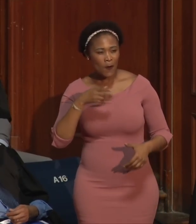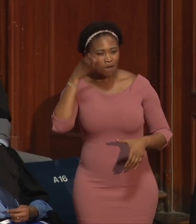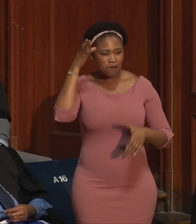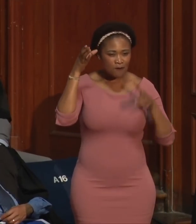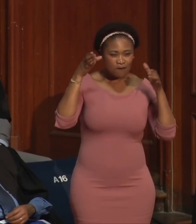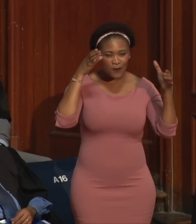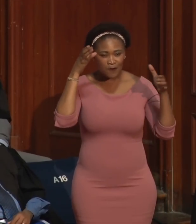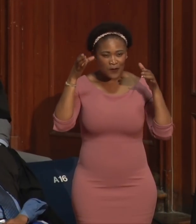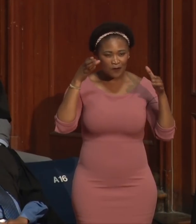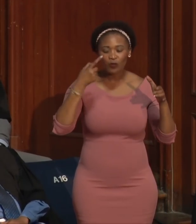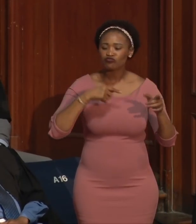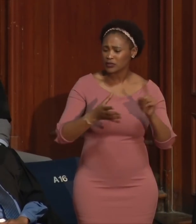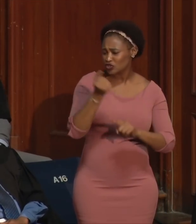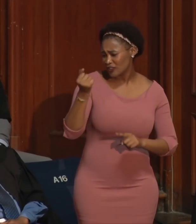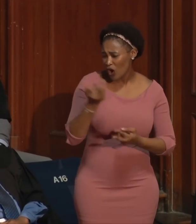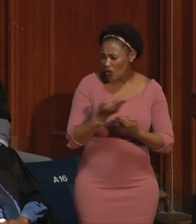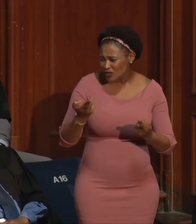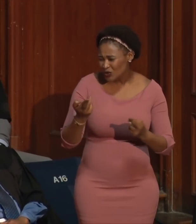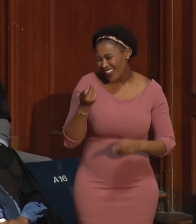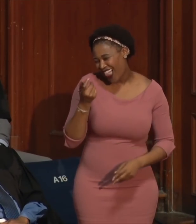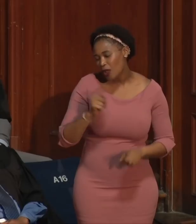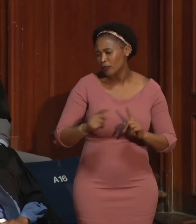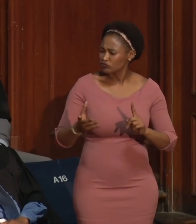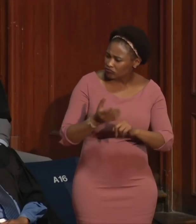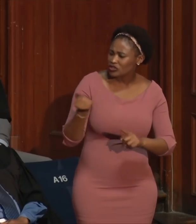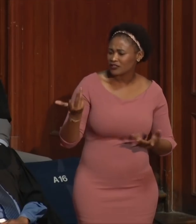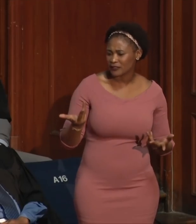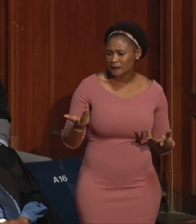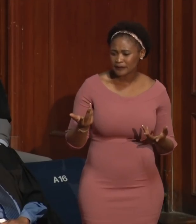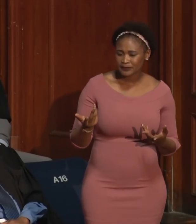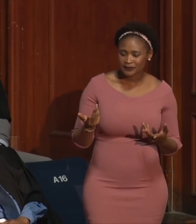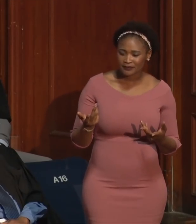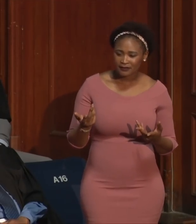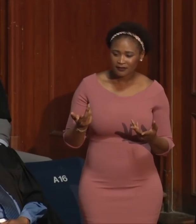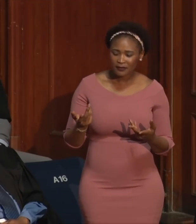such limited resources. A local operator bought Yego in early